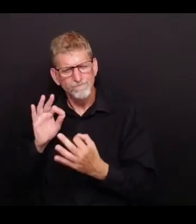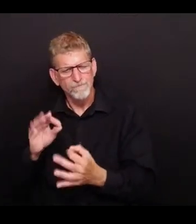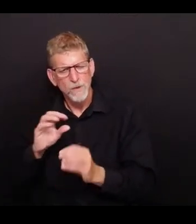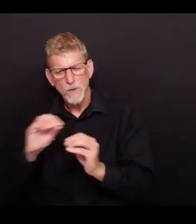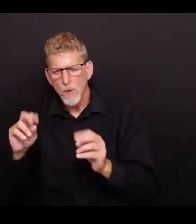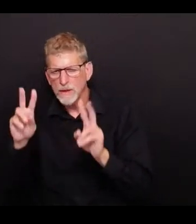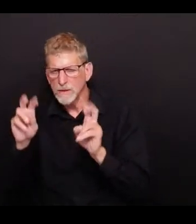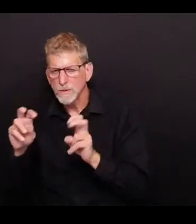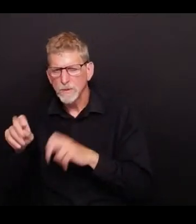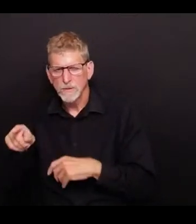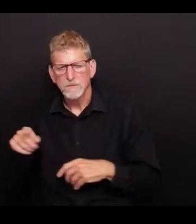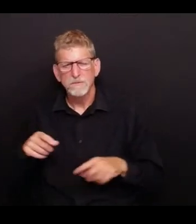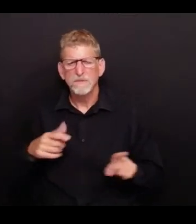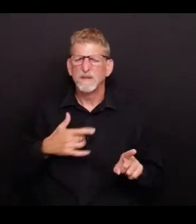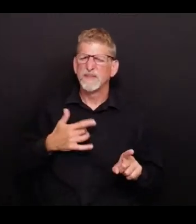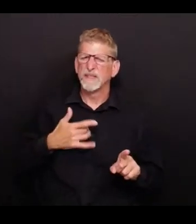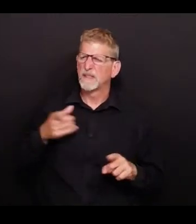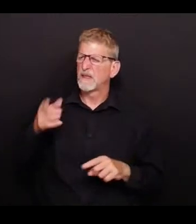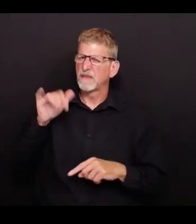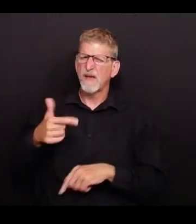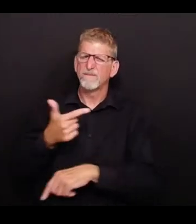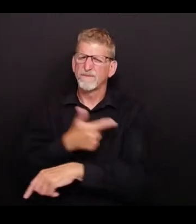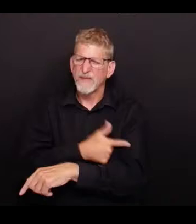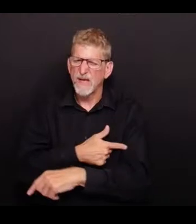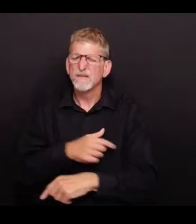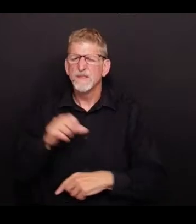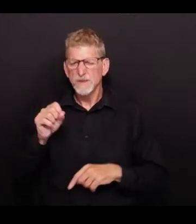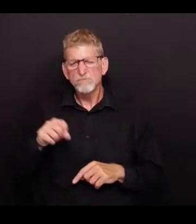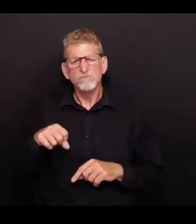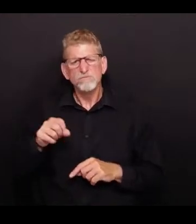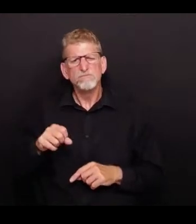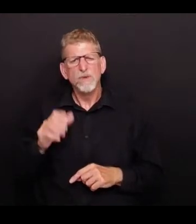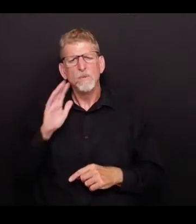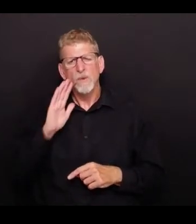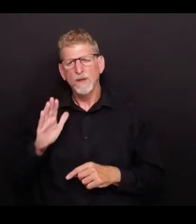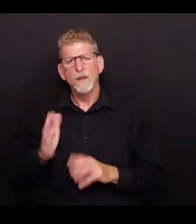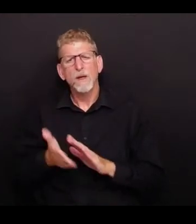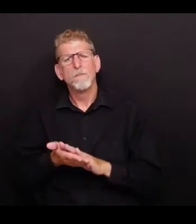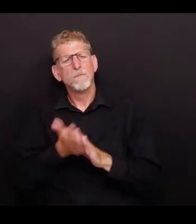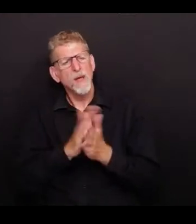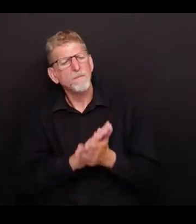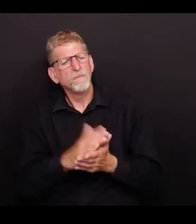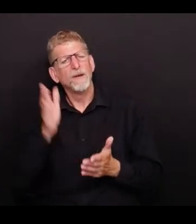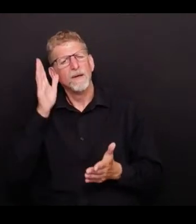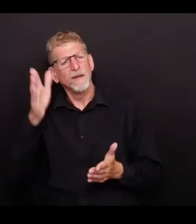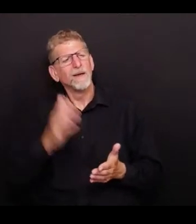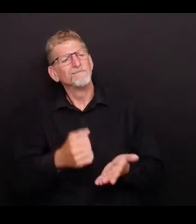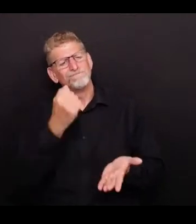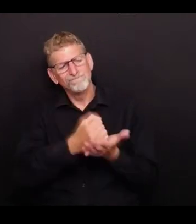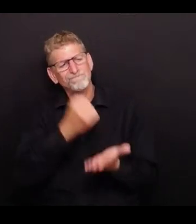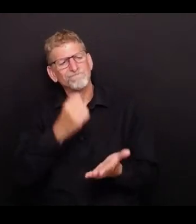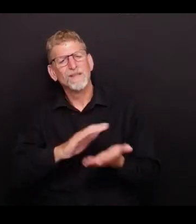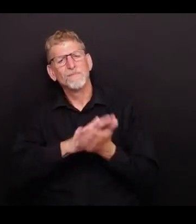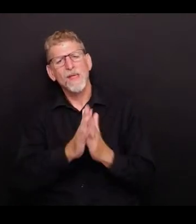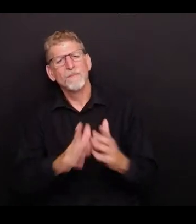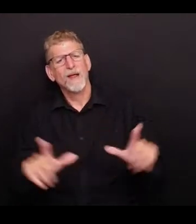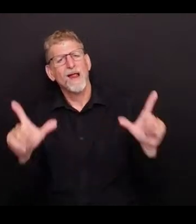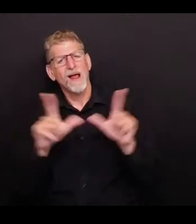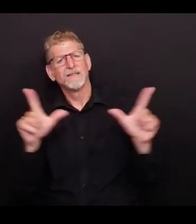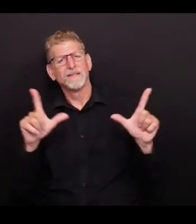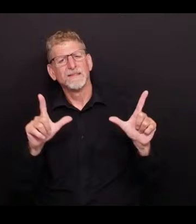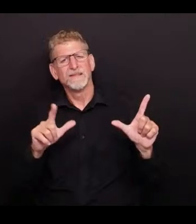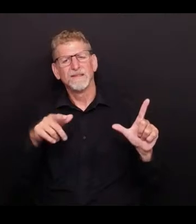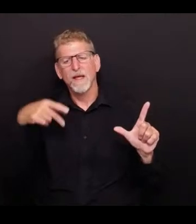that these vaccines will be licensed in the not too distant future. It sounded like Pfizer